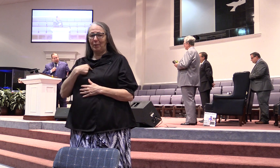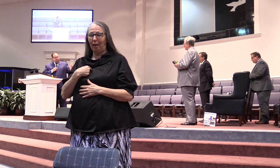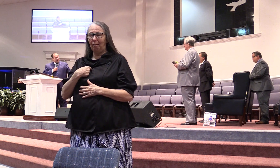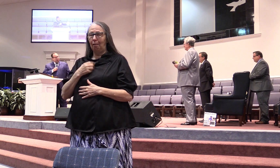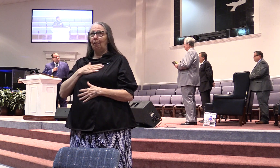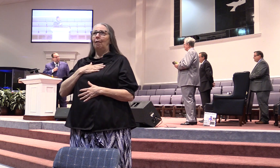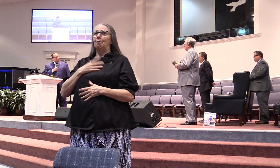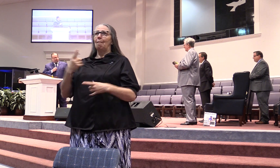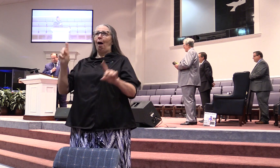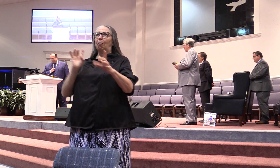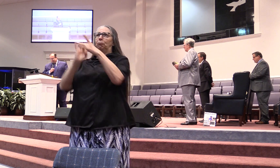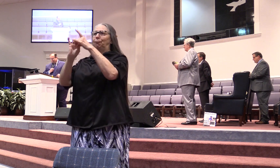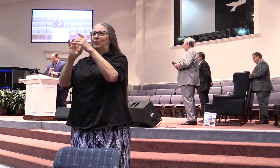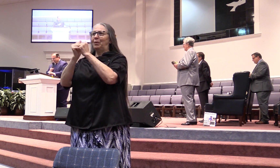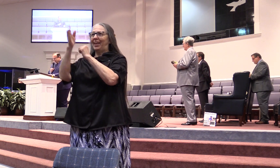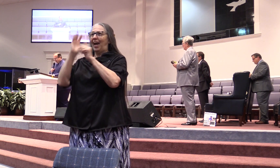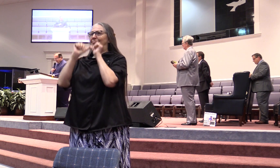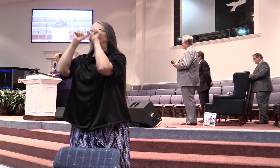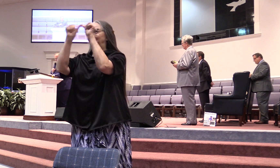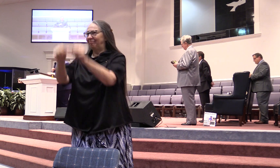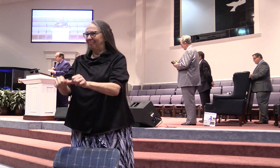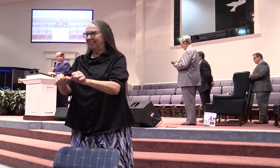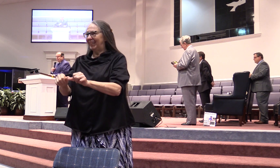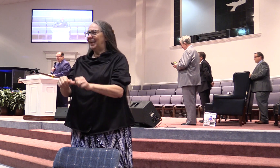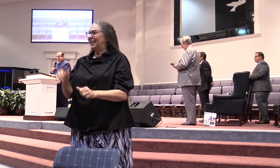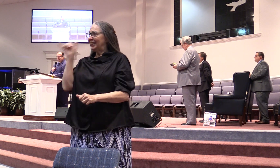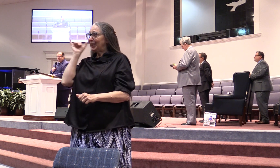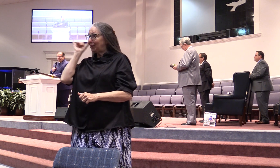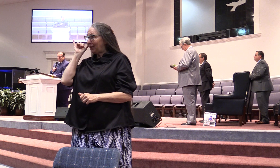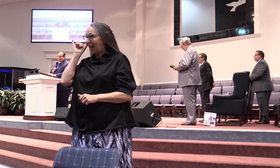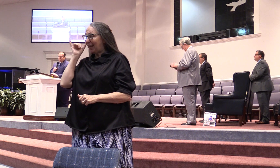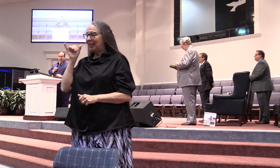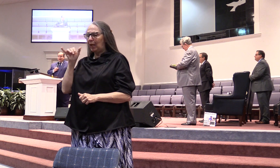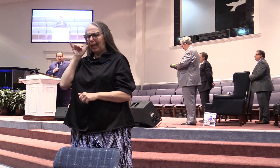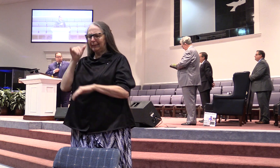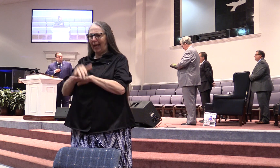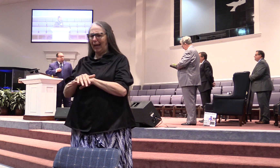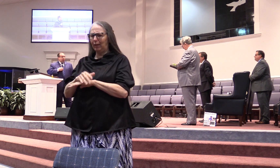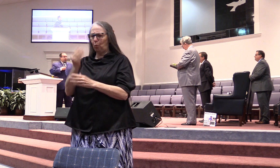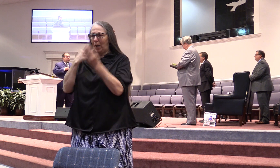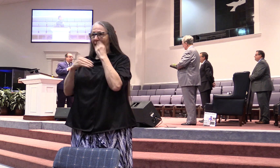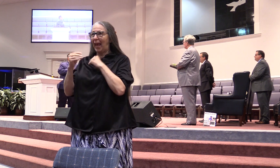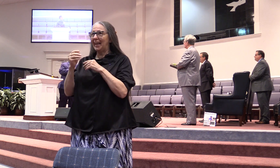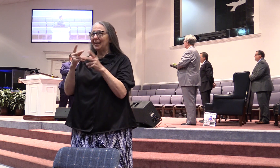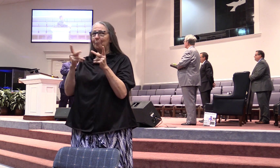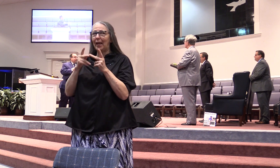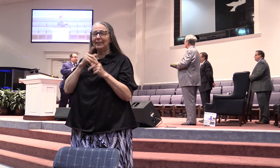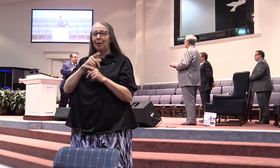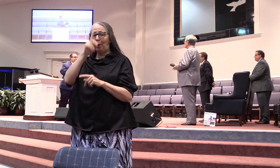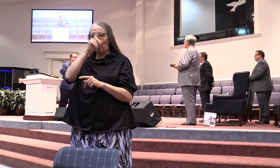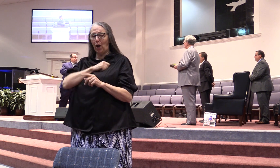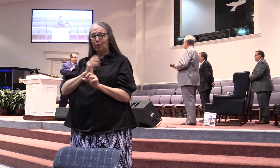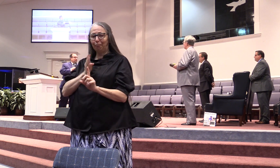I'm honored to be here with you. This is just, what a giant. In fact, last night we ate at the place where I understand you go